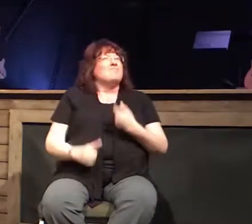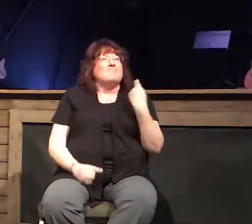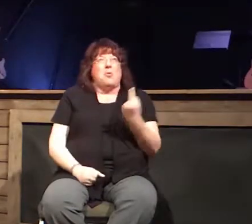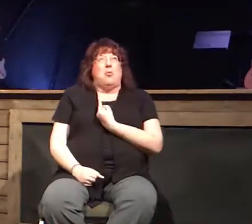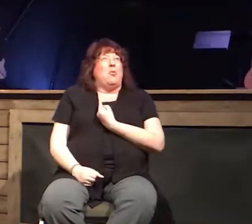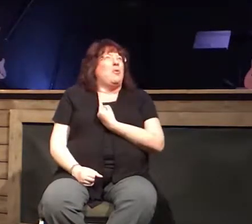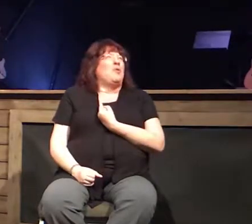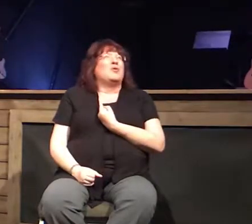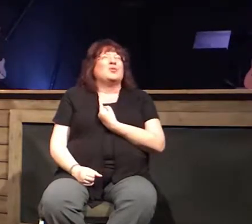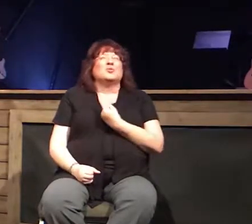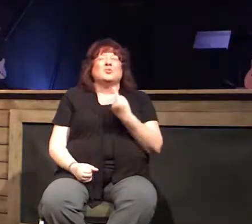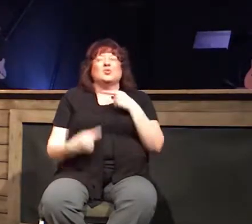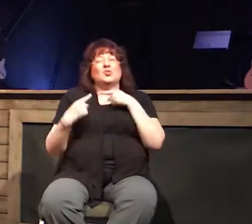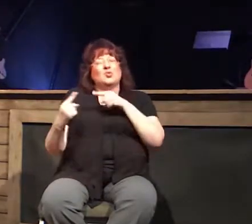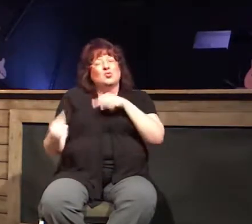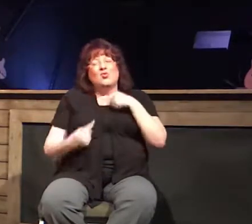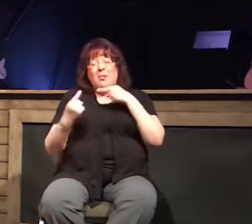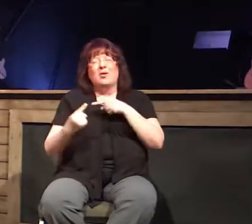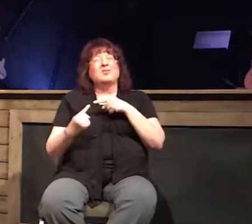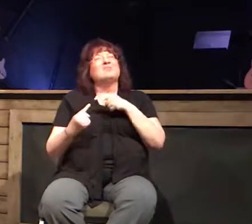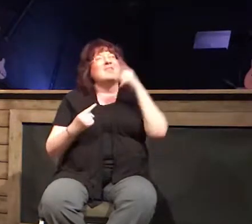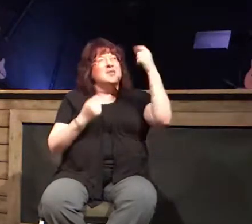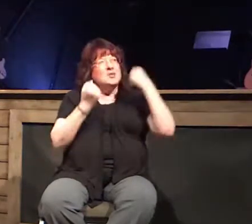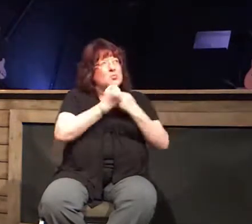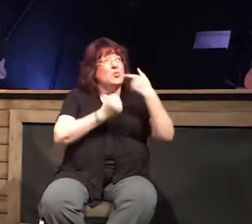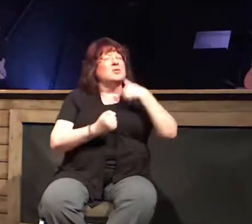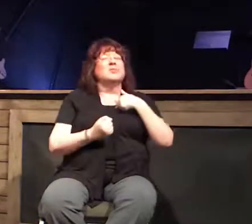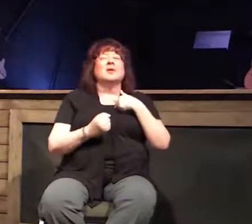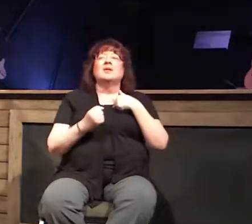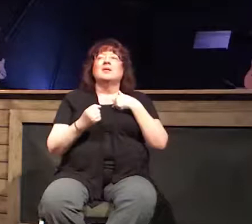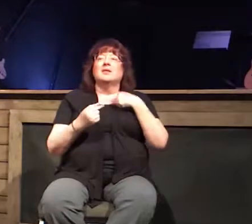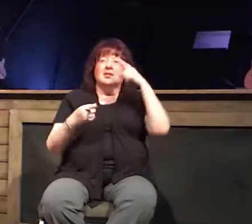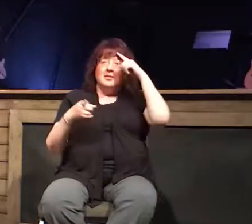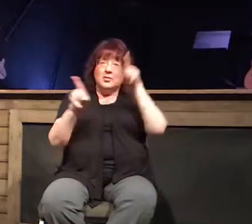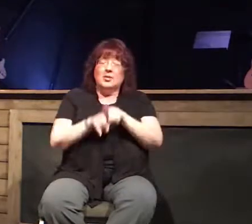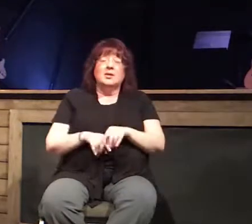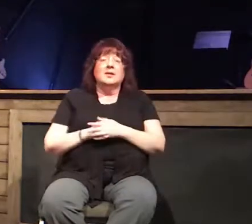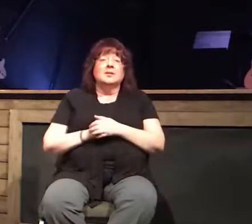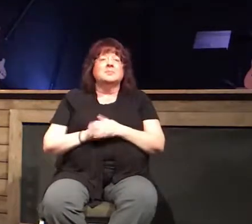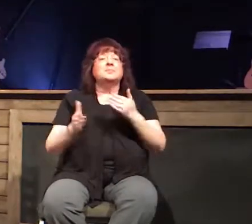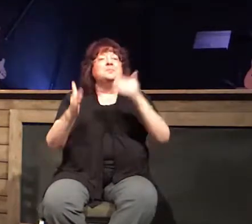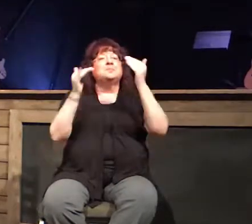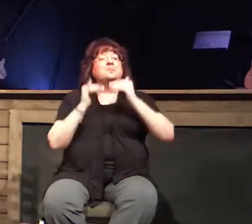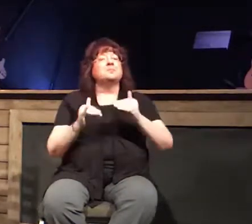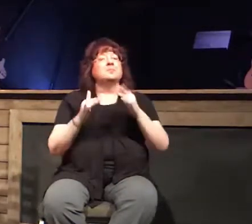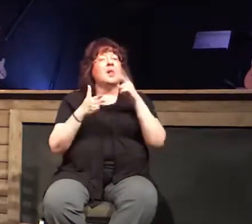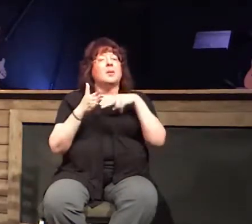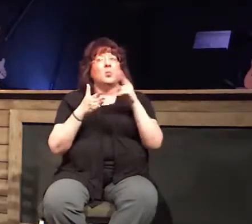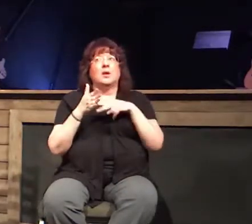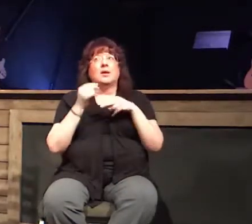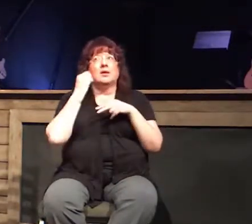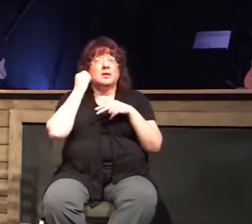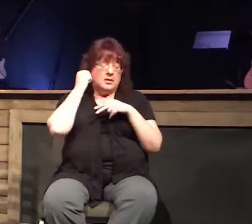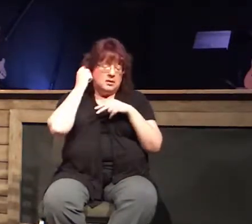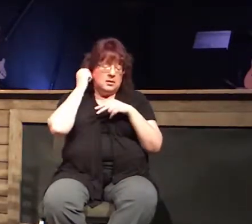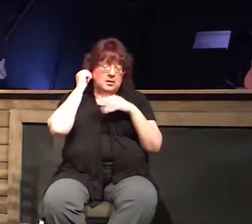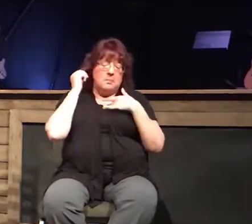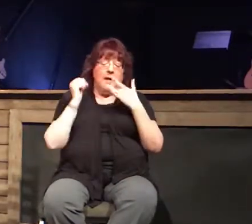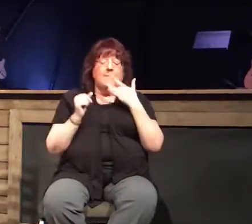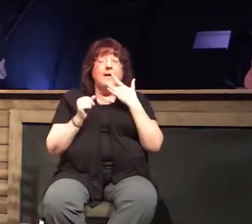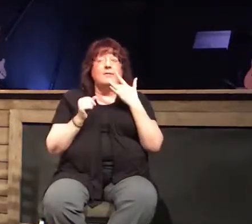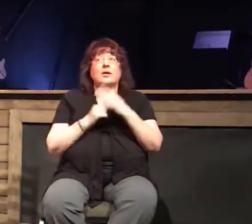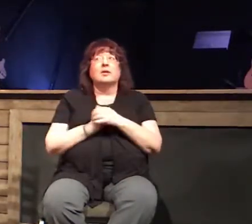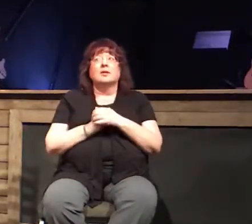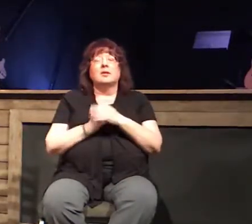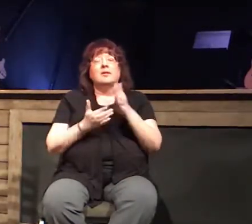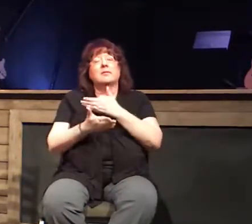alone in my trouble. And everybody said, amen. The next part I'm going to read to you is my favorite part